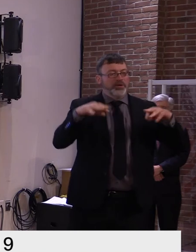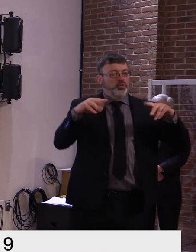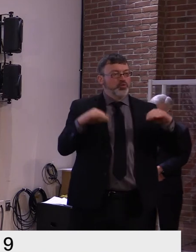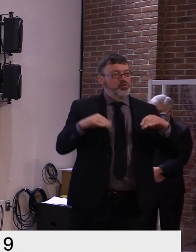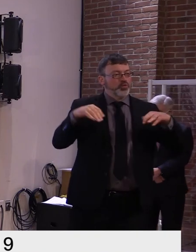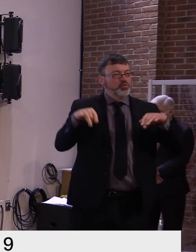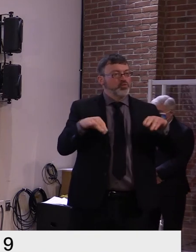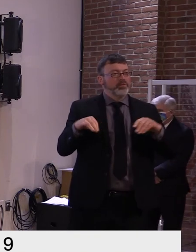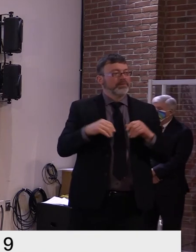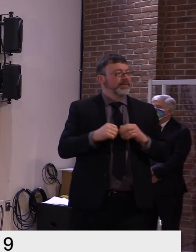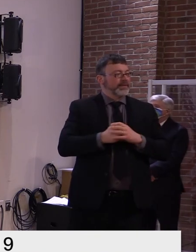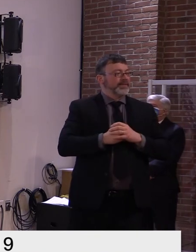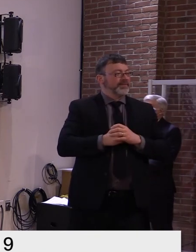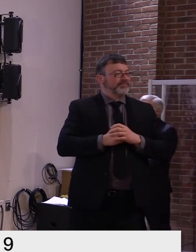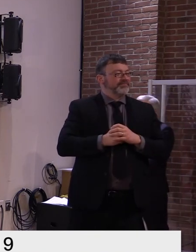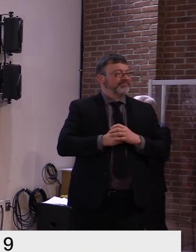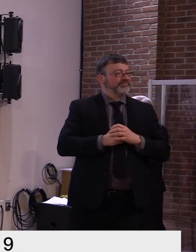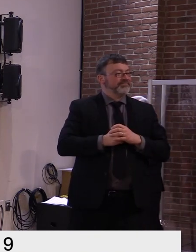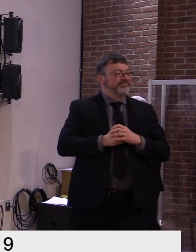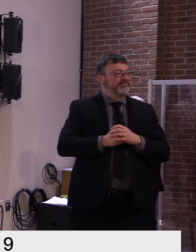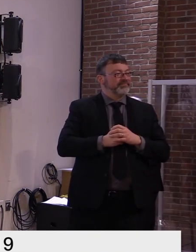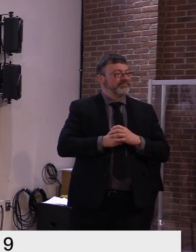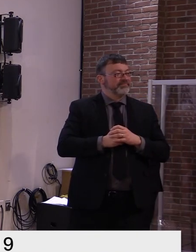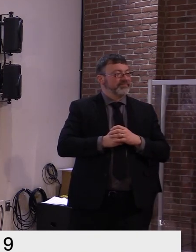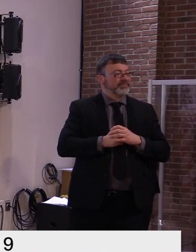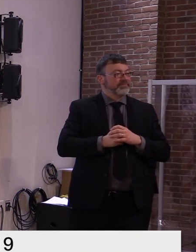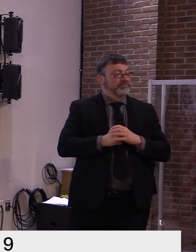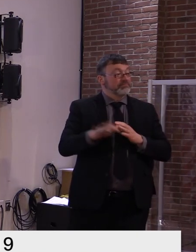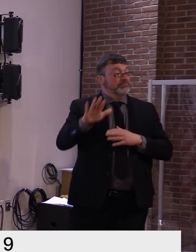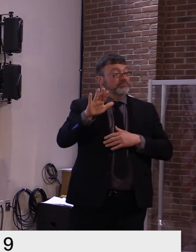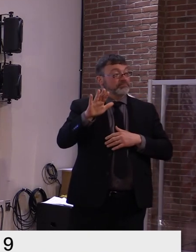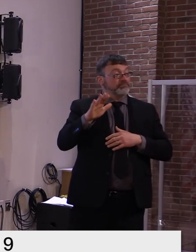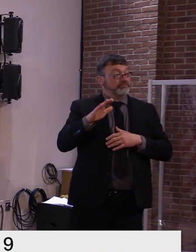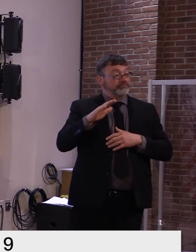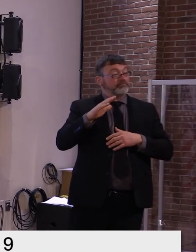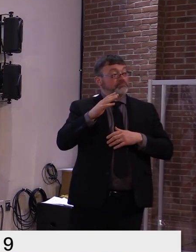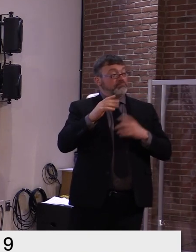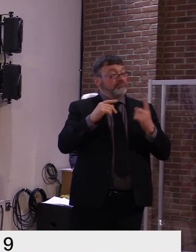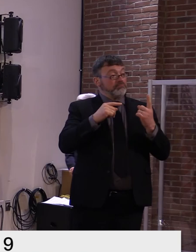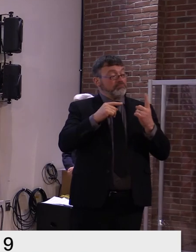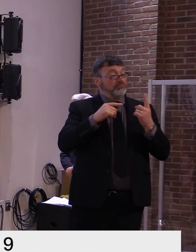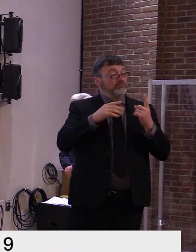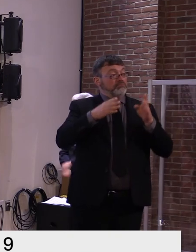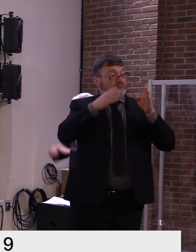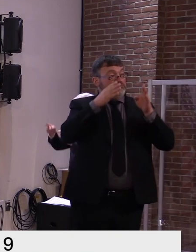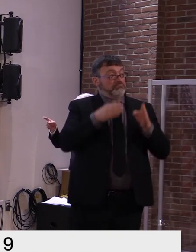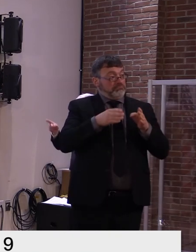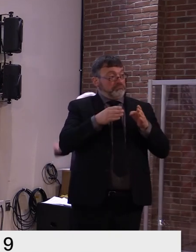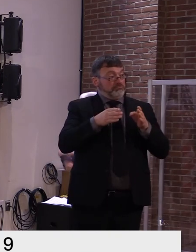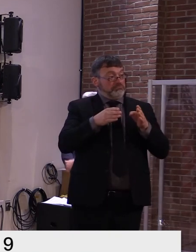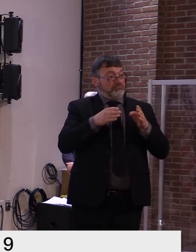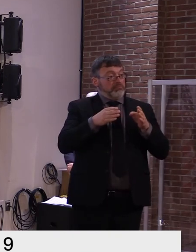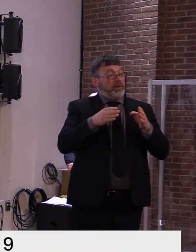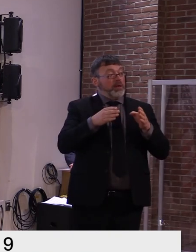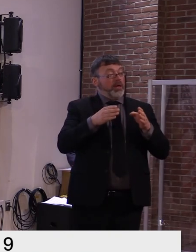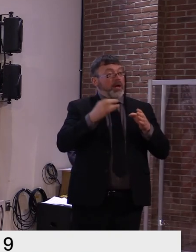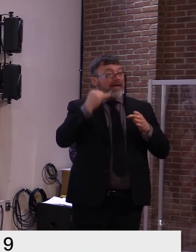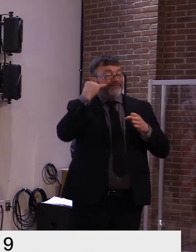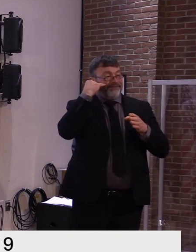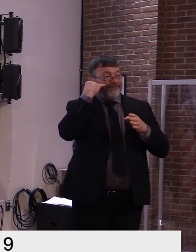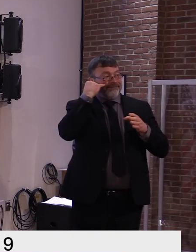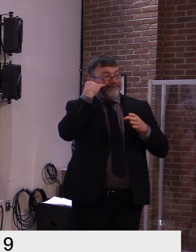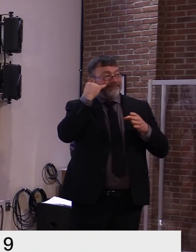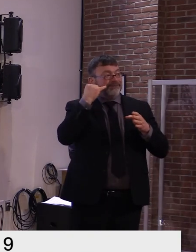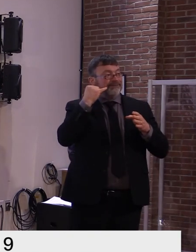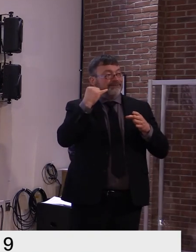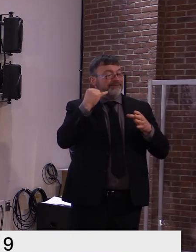allow people to get a vaccine earlier? And can you clarify when in the lineup they can expect to get their shot? So a 50, 40, or 30-year-old who's